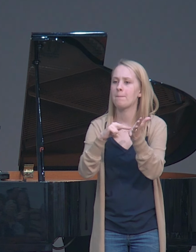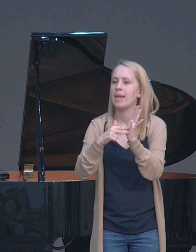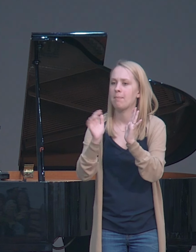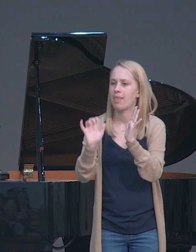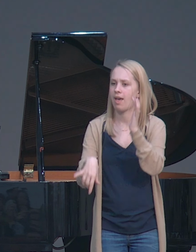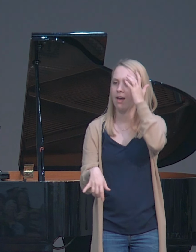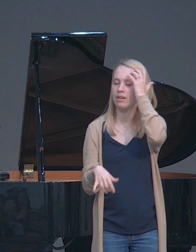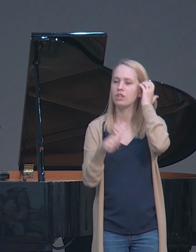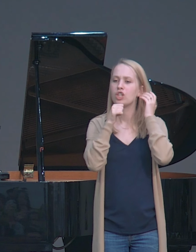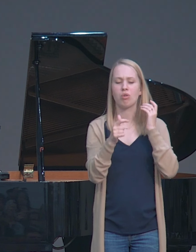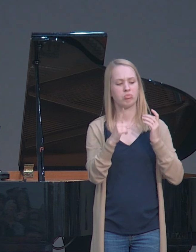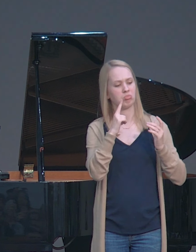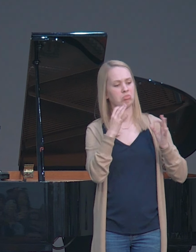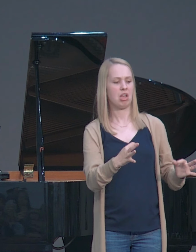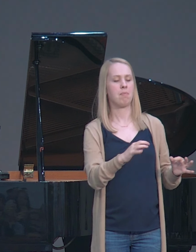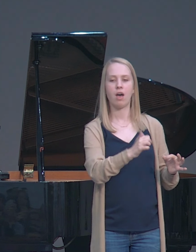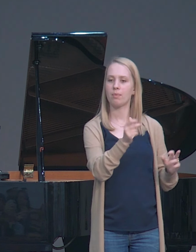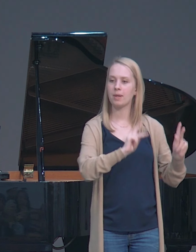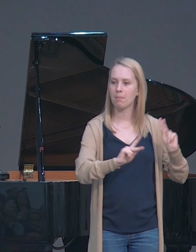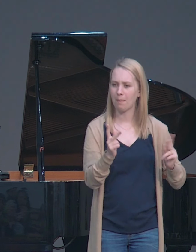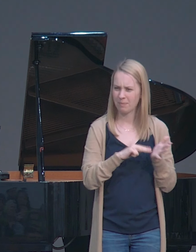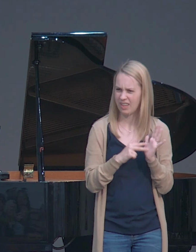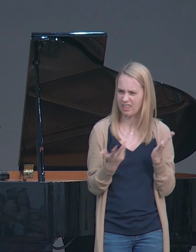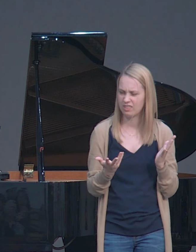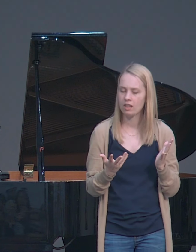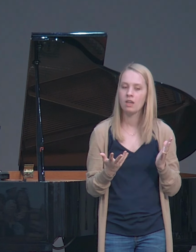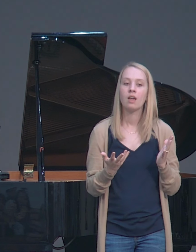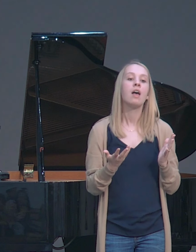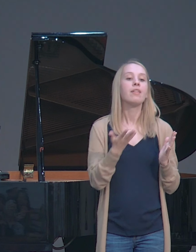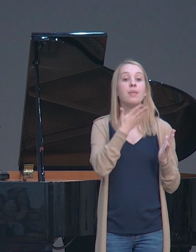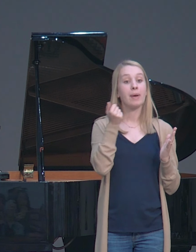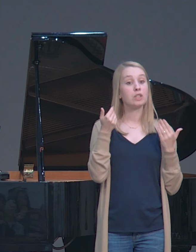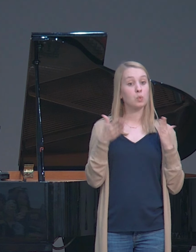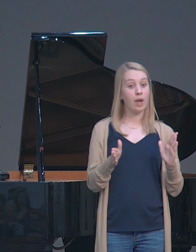language? Probably the best way to understand